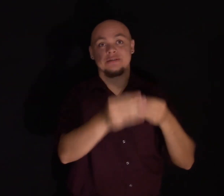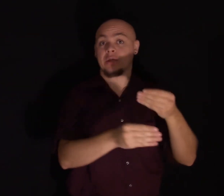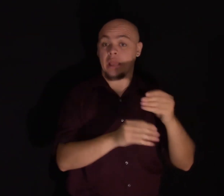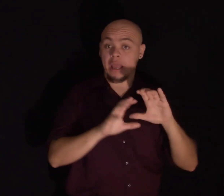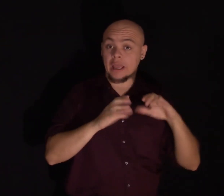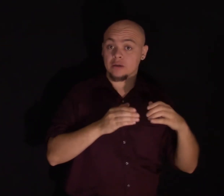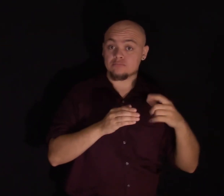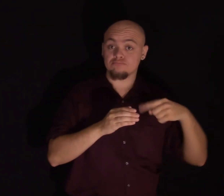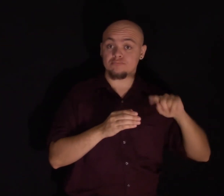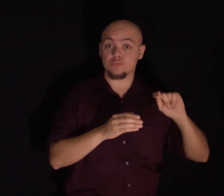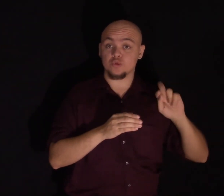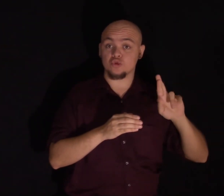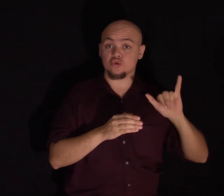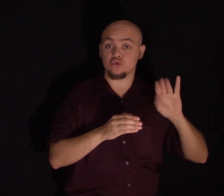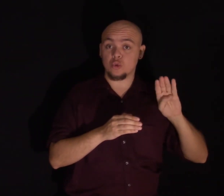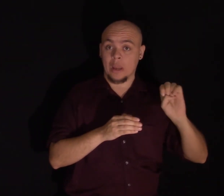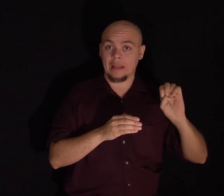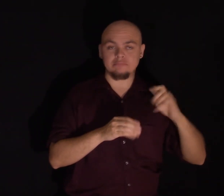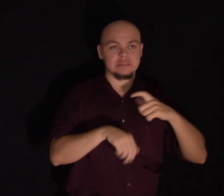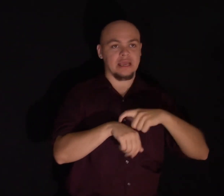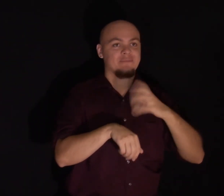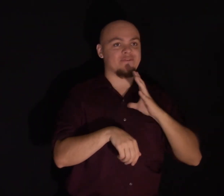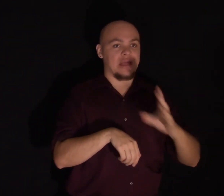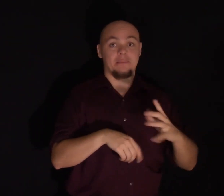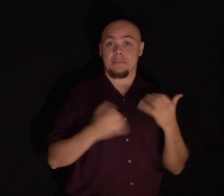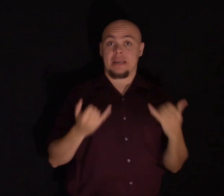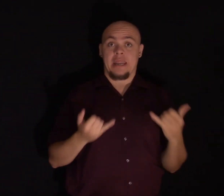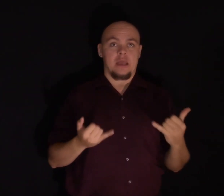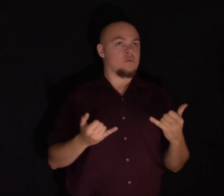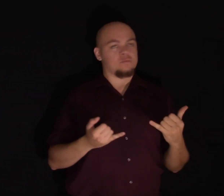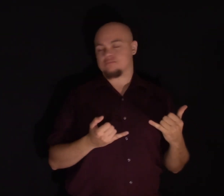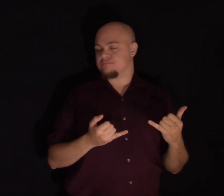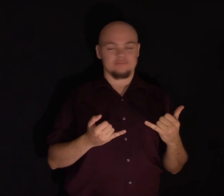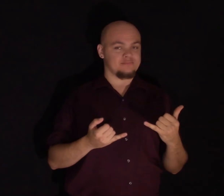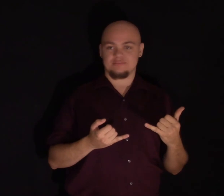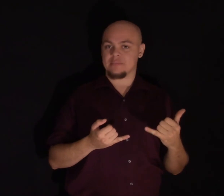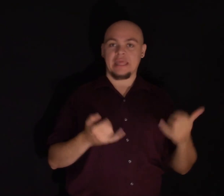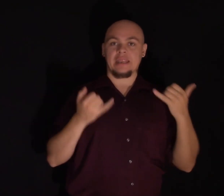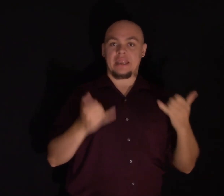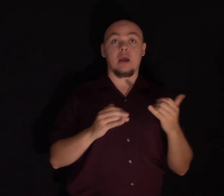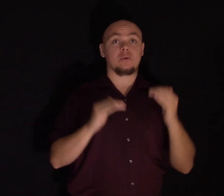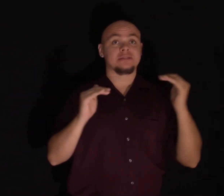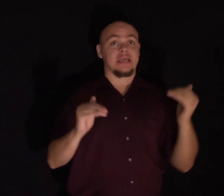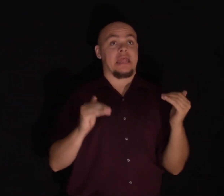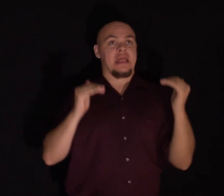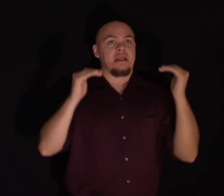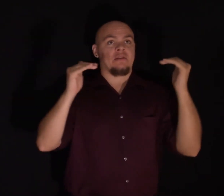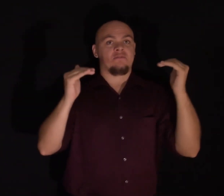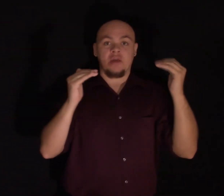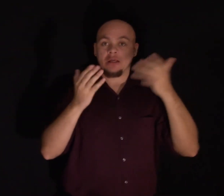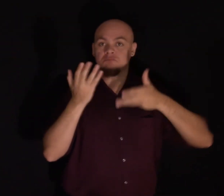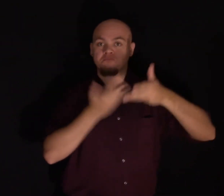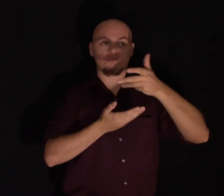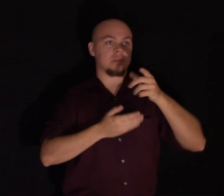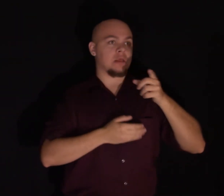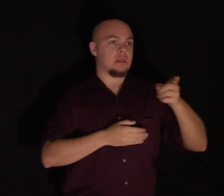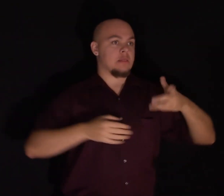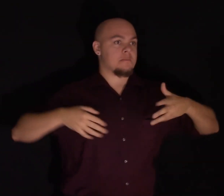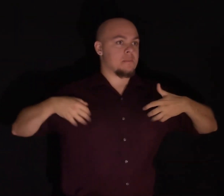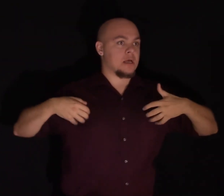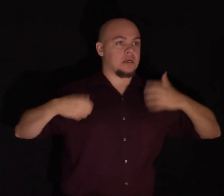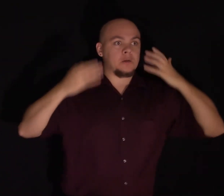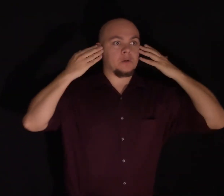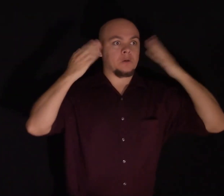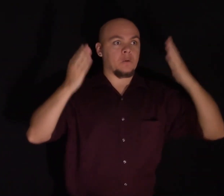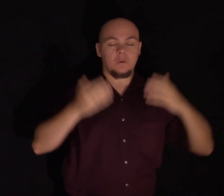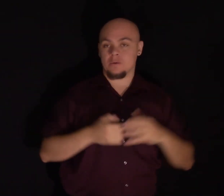have worked okay but if you haven't noticed now we're not in tribal times we're in an advanced civilization and the monkey does not know what that is